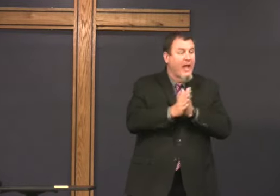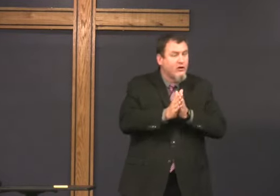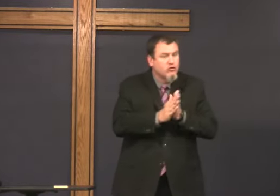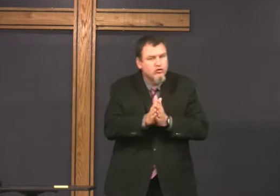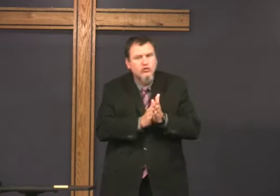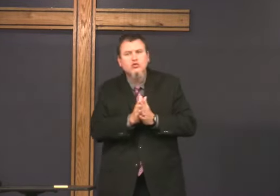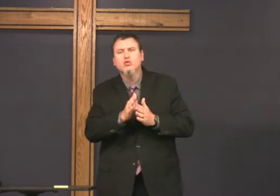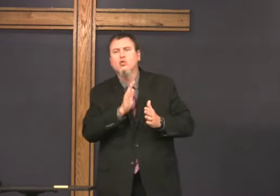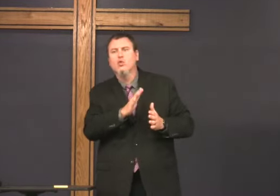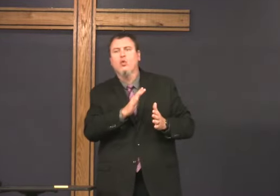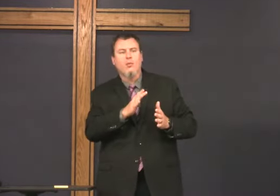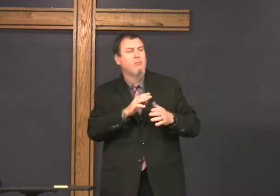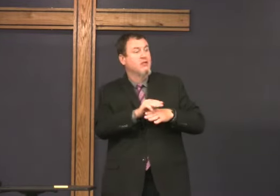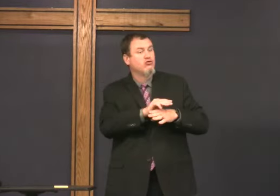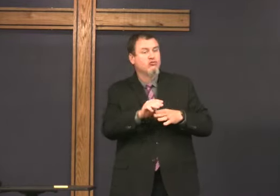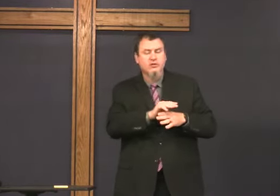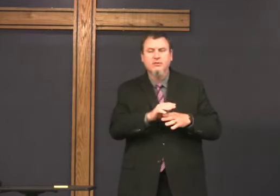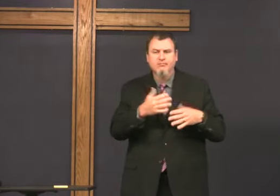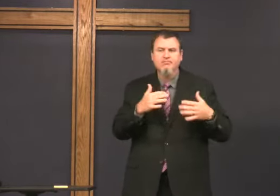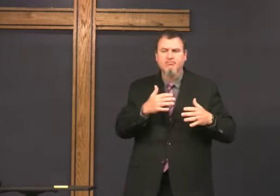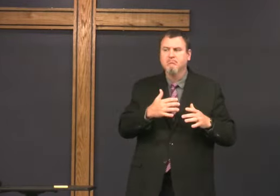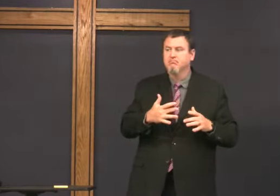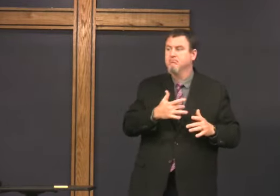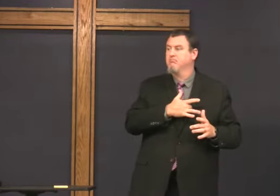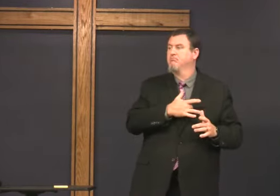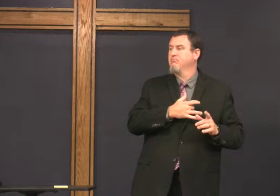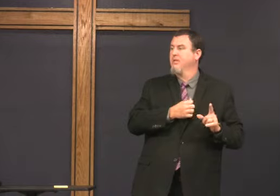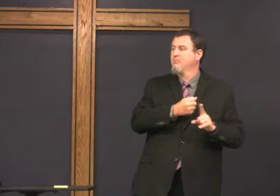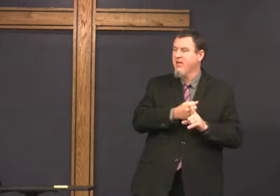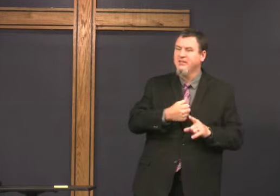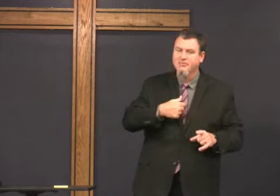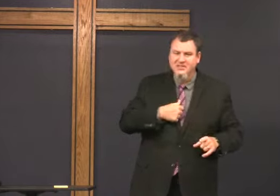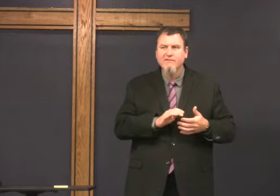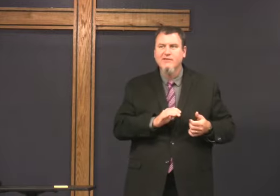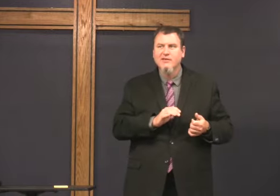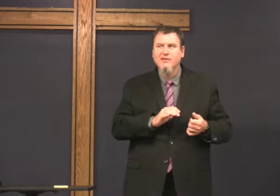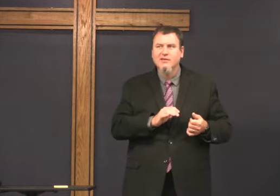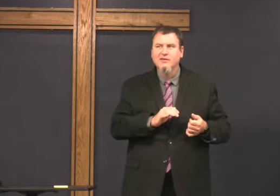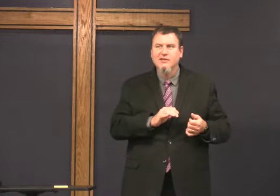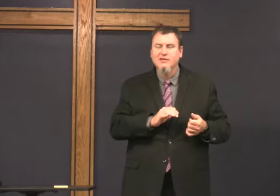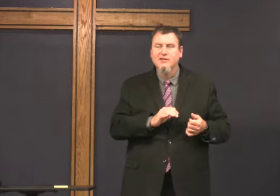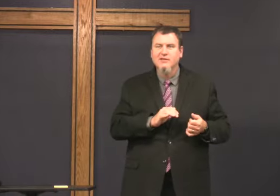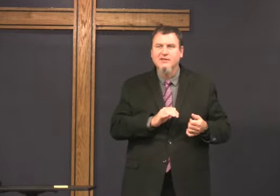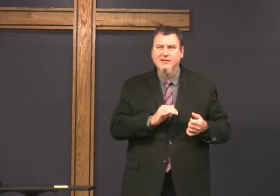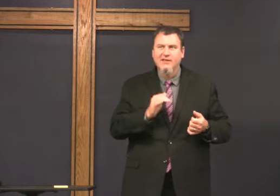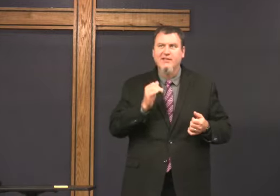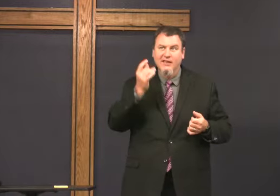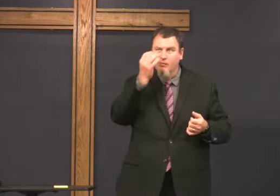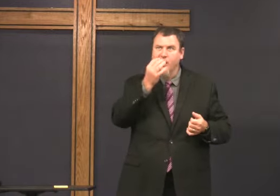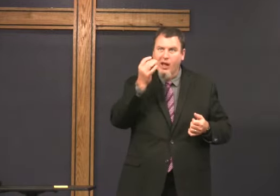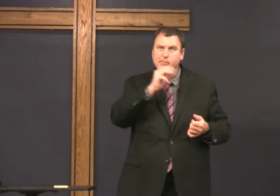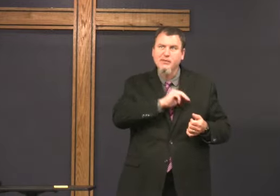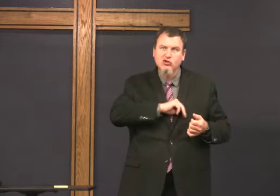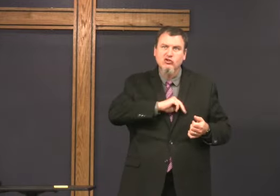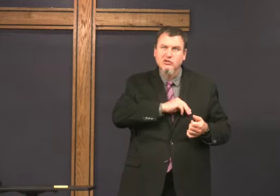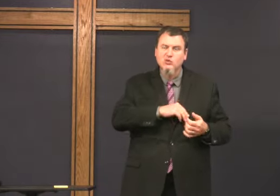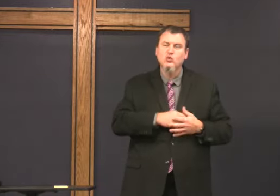vision and your passion in your ministry. It really, my wife, we've been talking